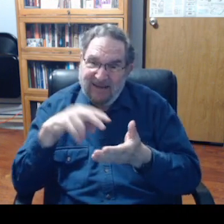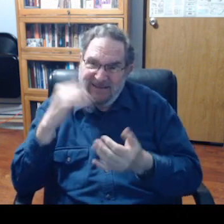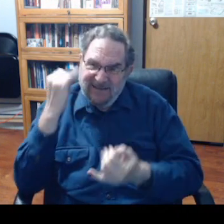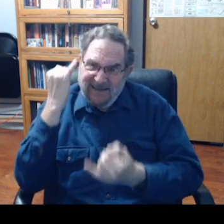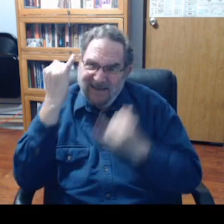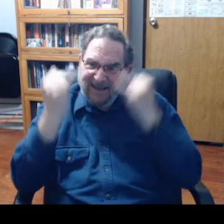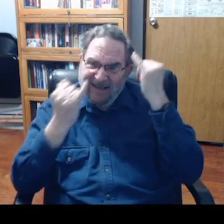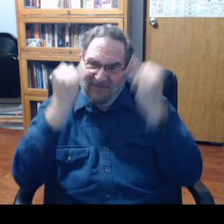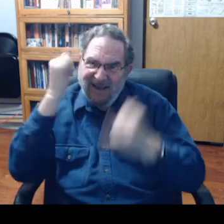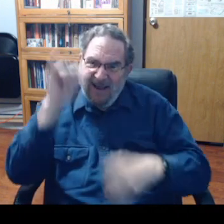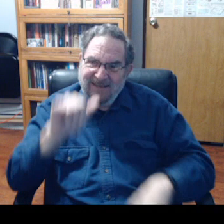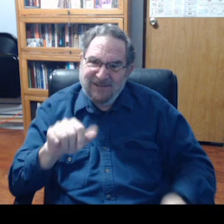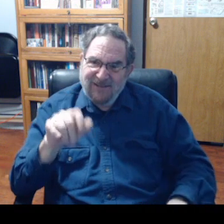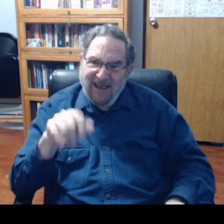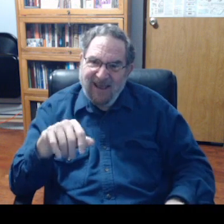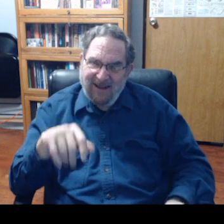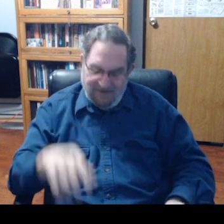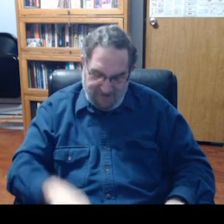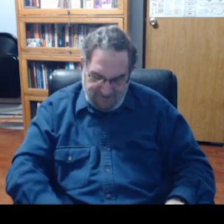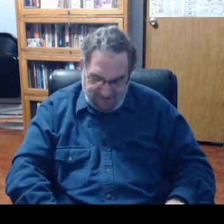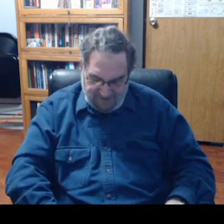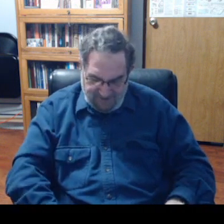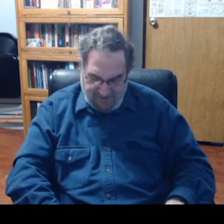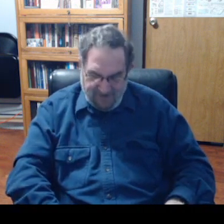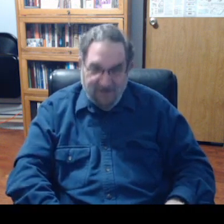dance. Imagine that.